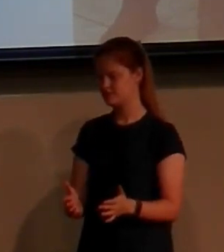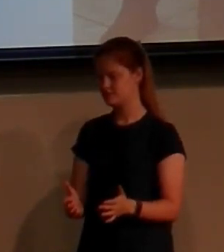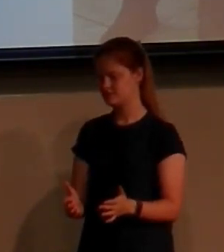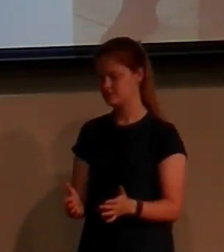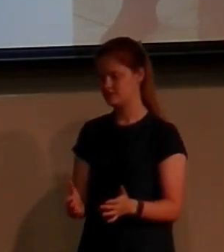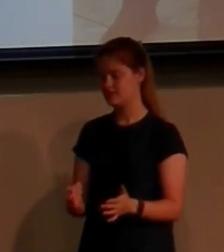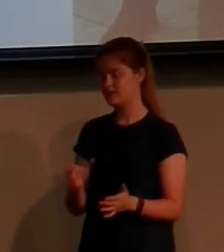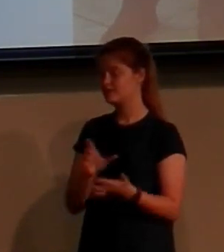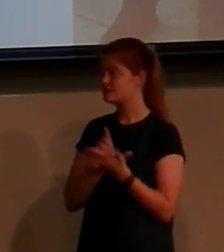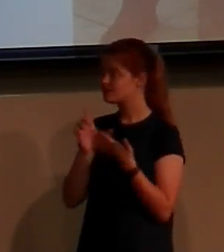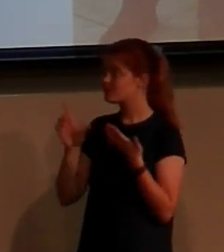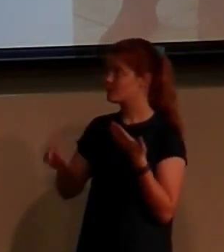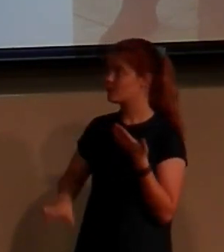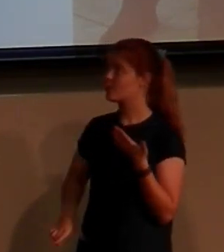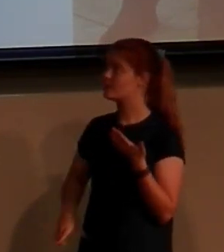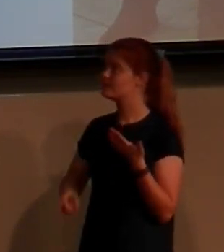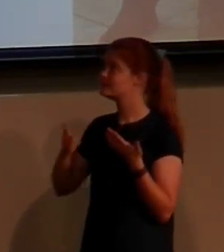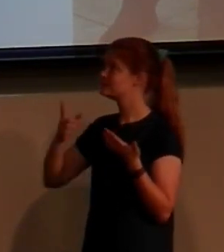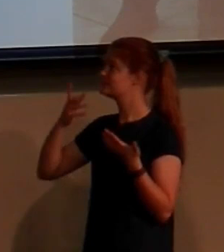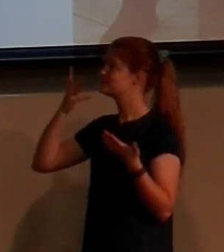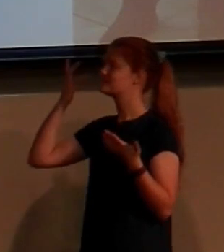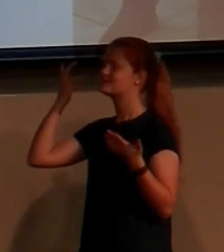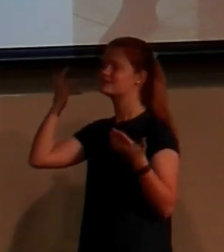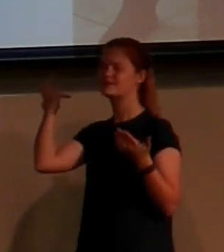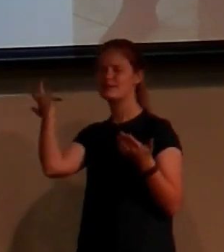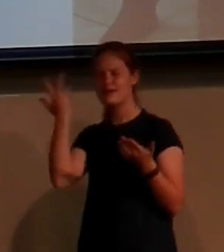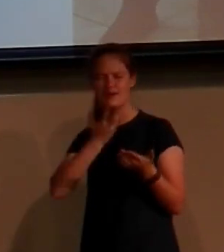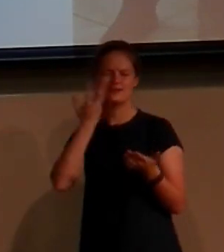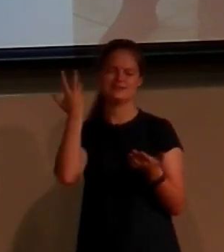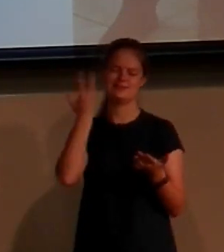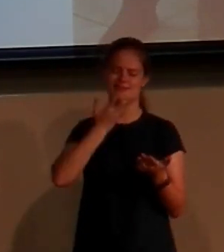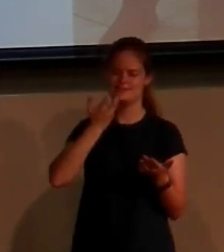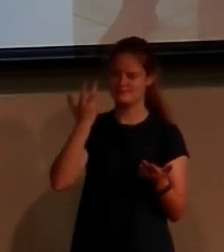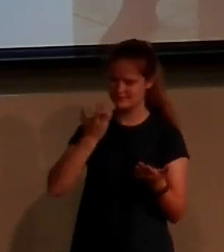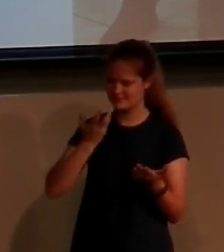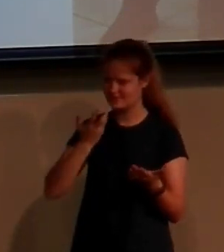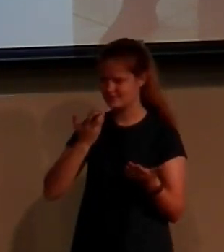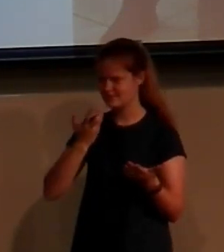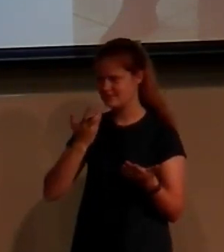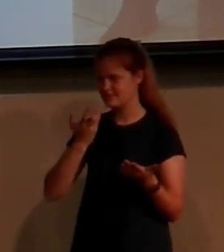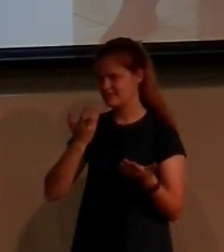the Lord is awesome. I mean, when